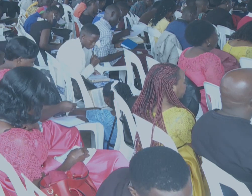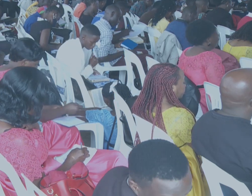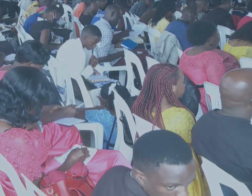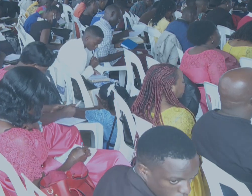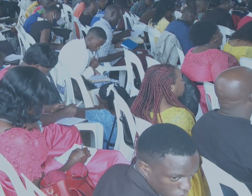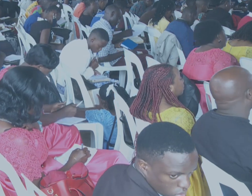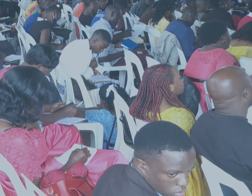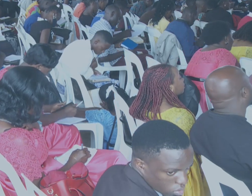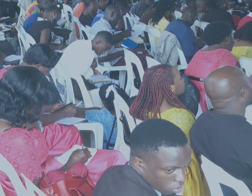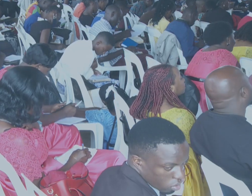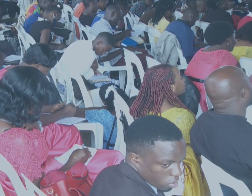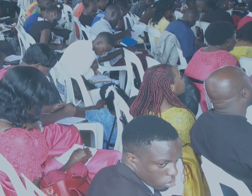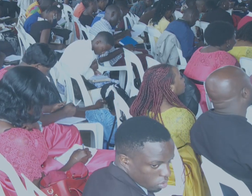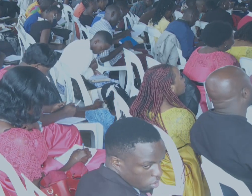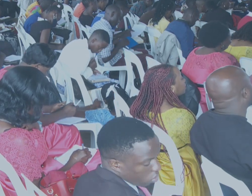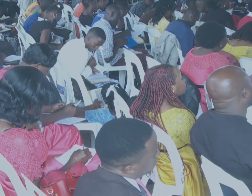aroma of food.